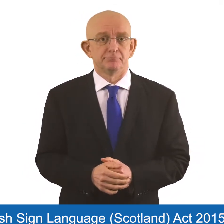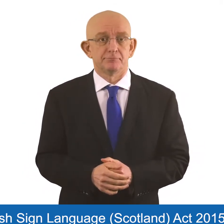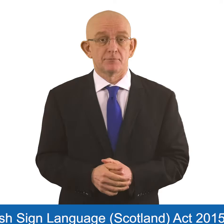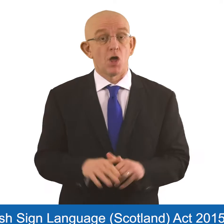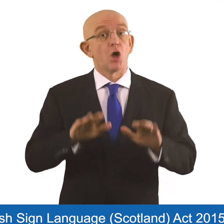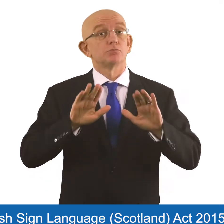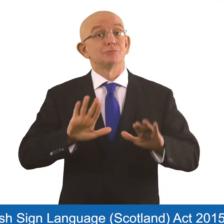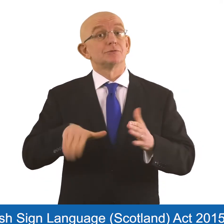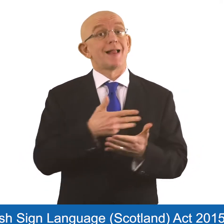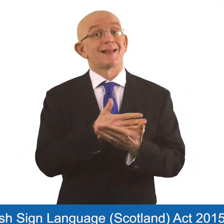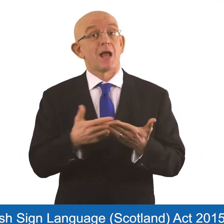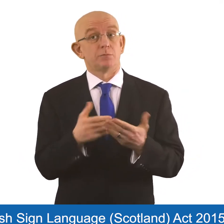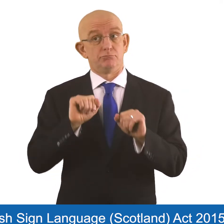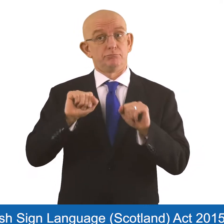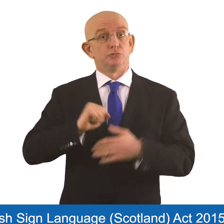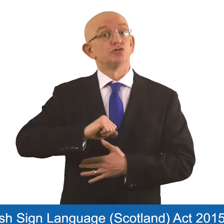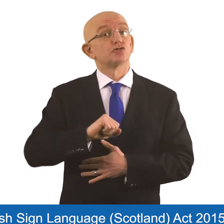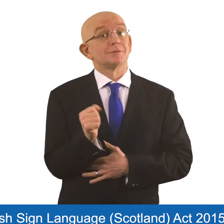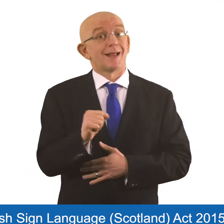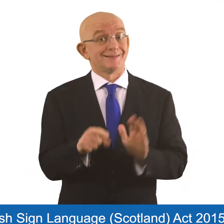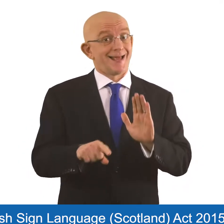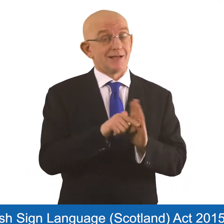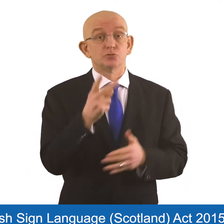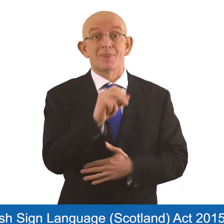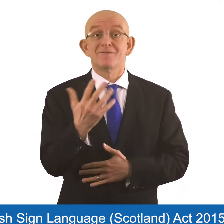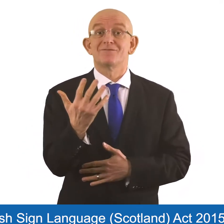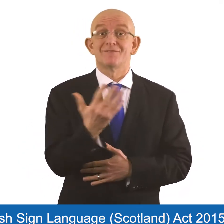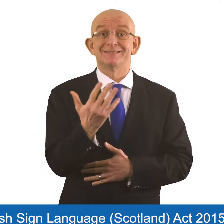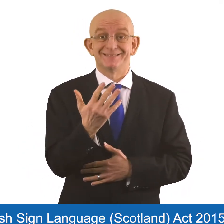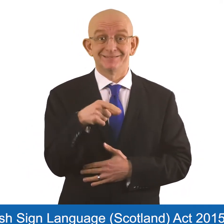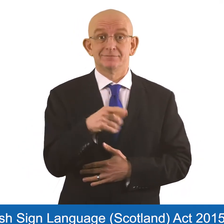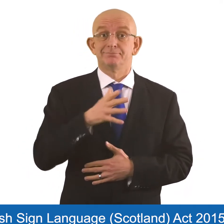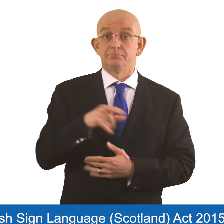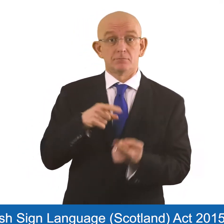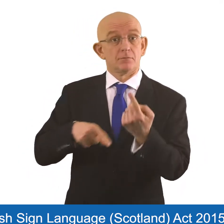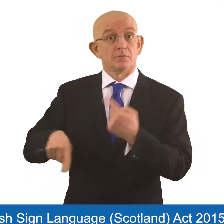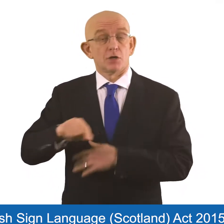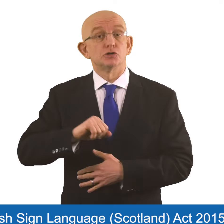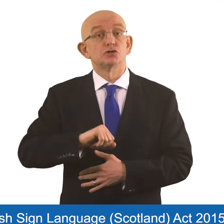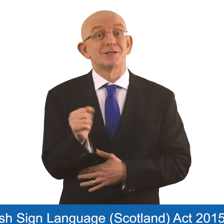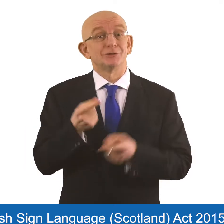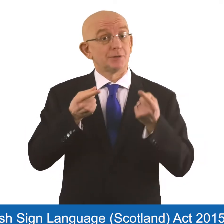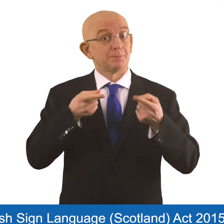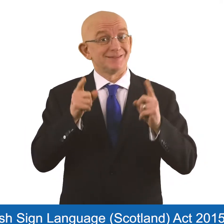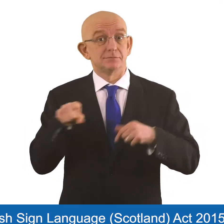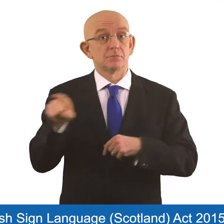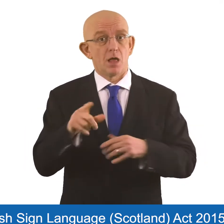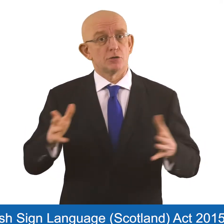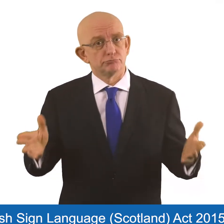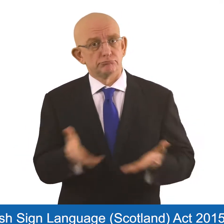The British Sign Language (open brackets, Scotland, close brackets, Act 2015)